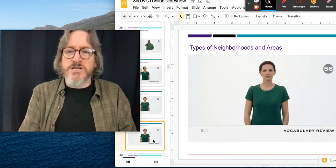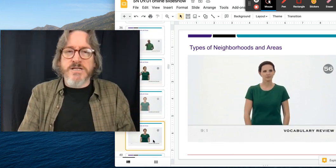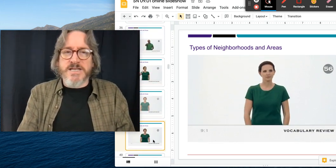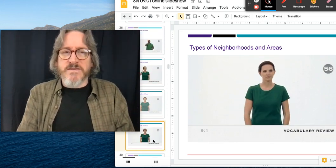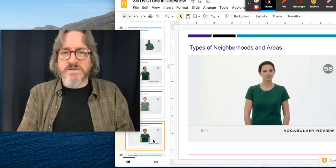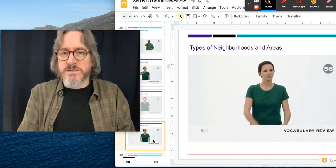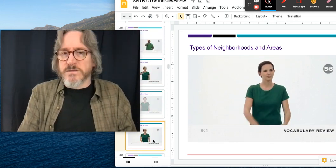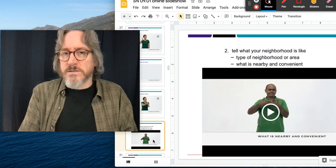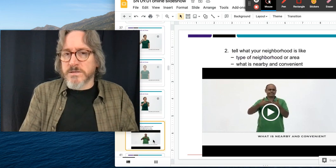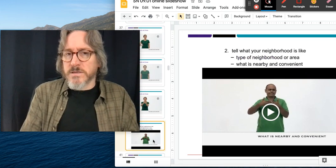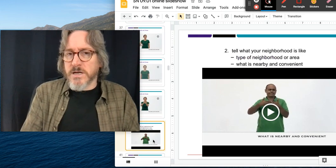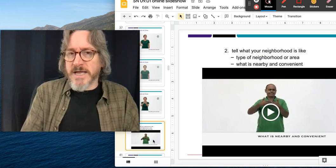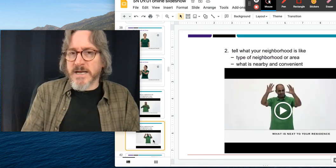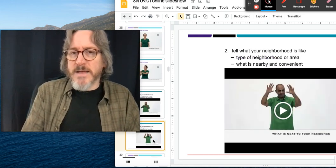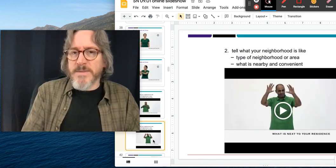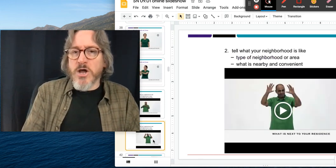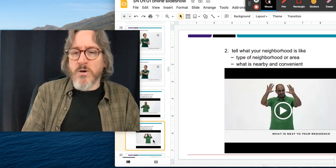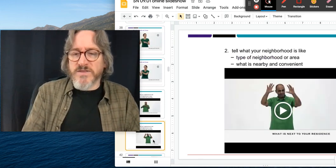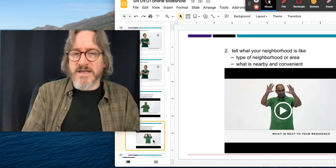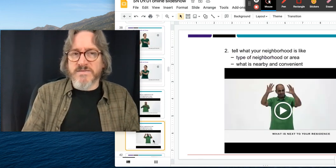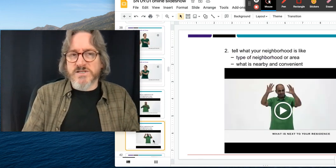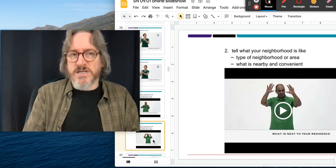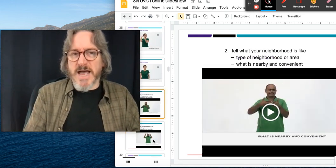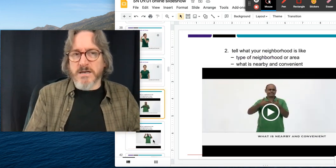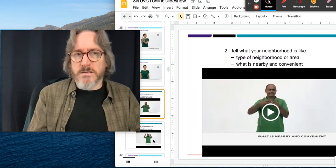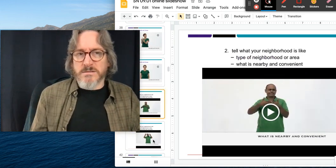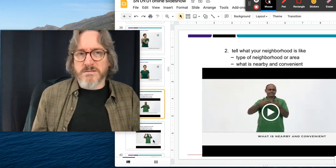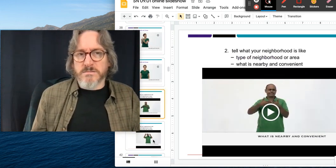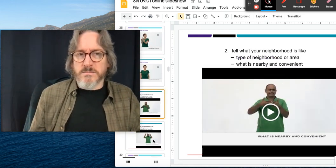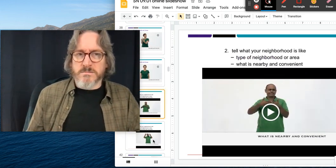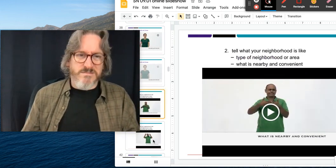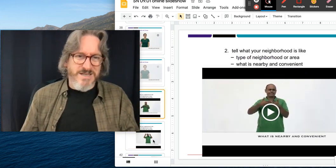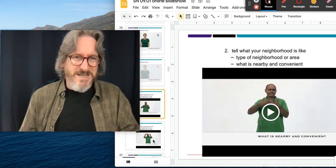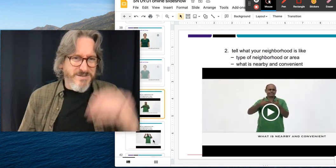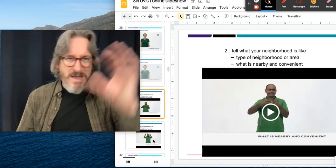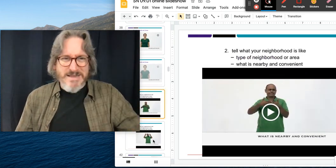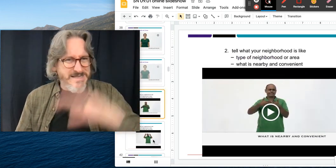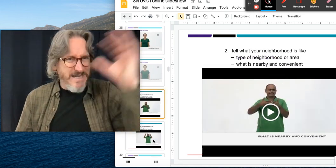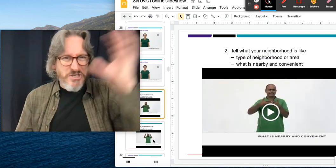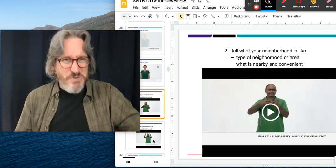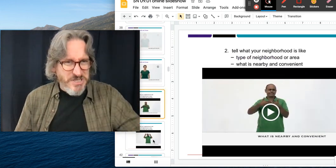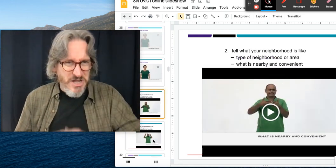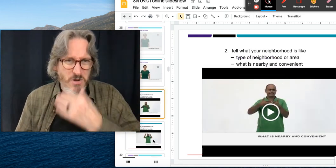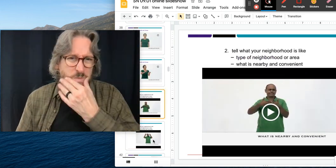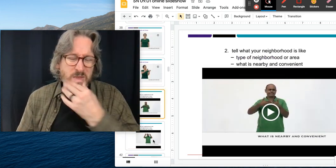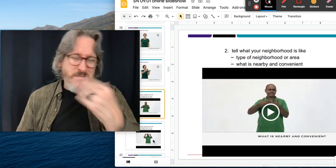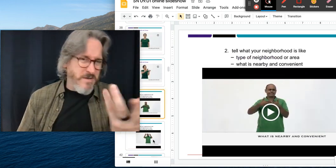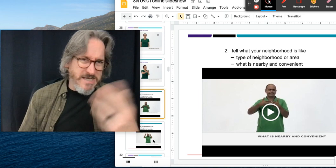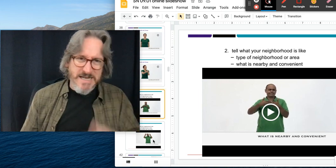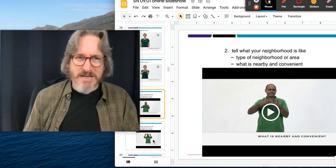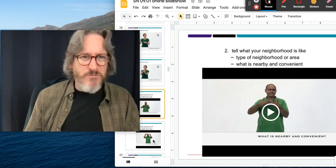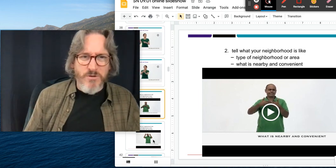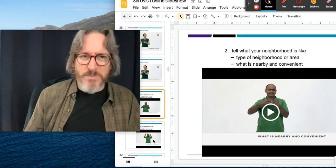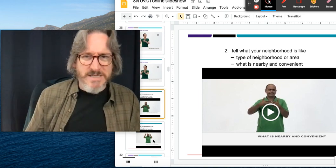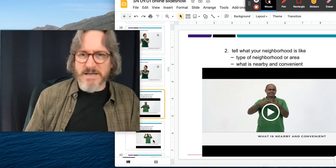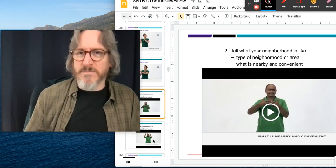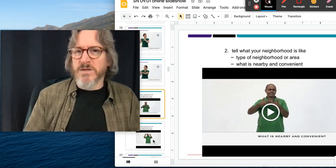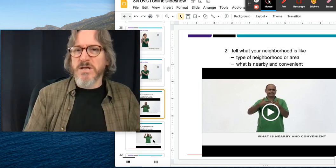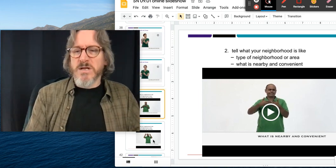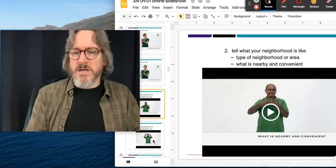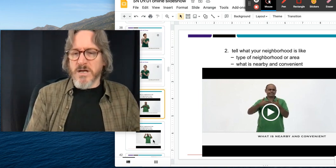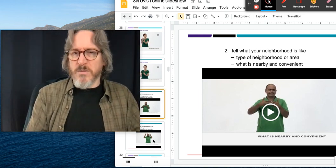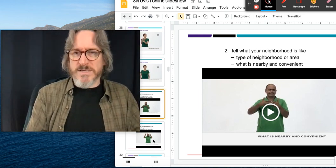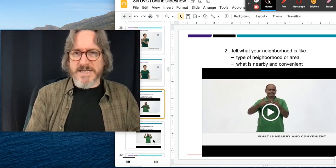And each of these GIFs, again, let me know if the GIFs make this thing too slow, because I can replace